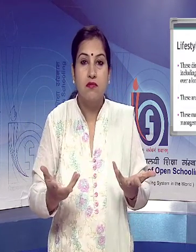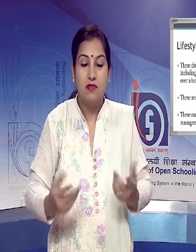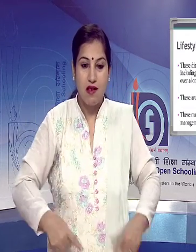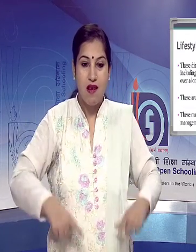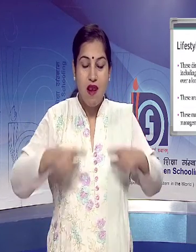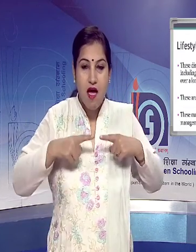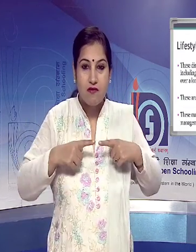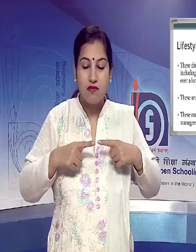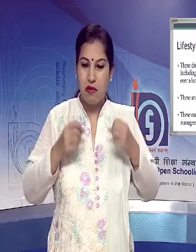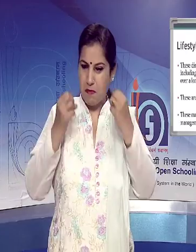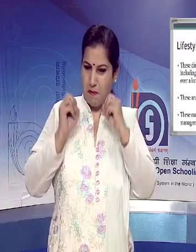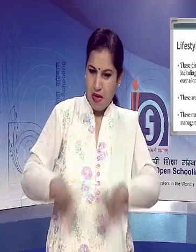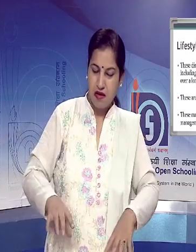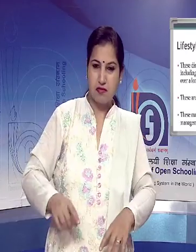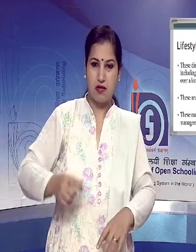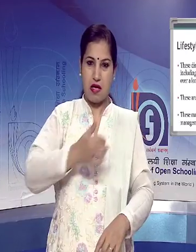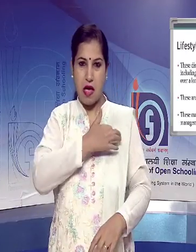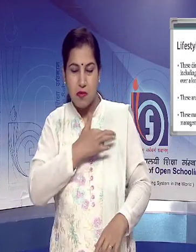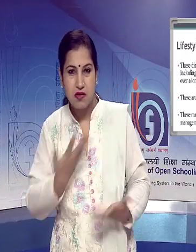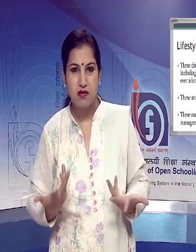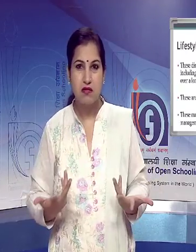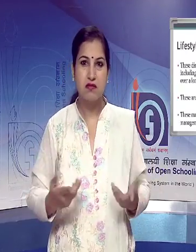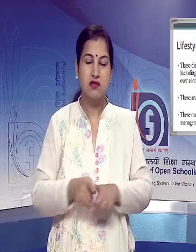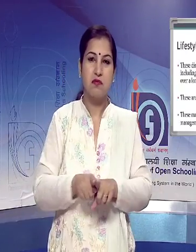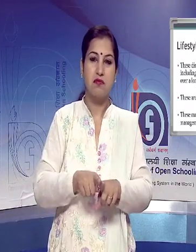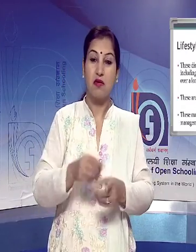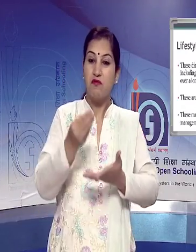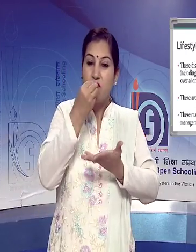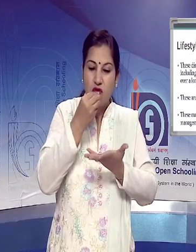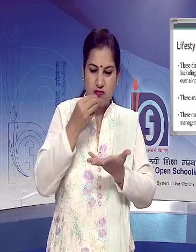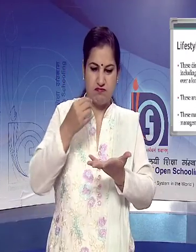lifestyle practices and wrong food habits